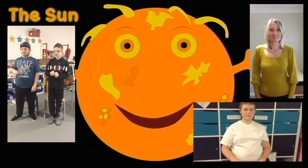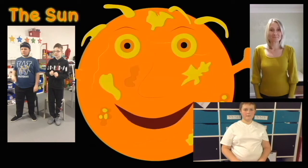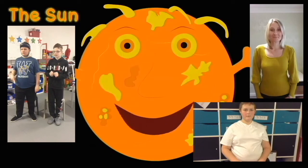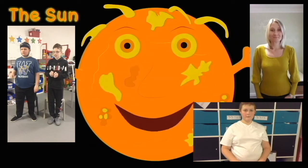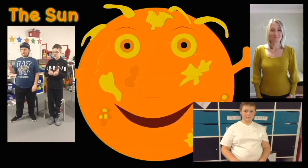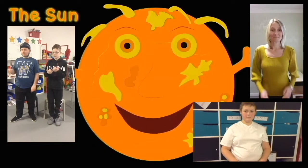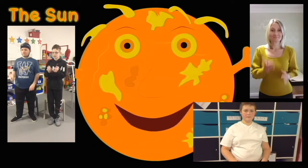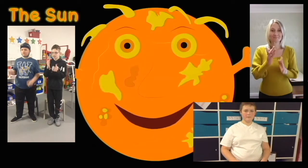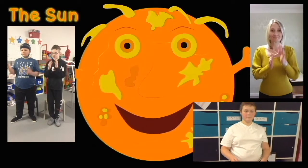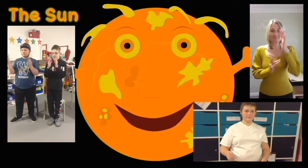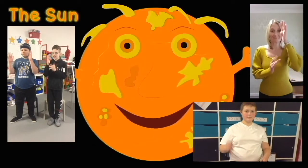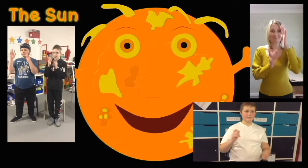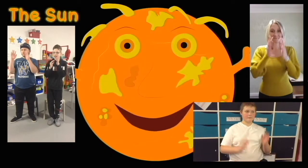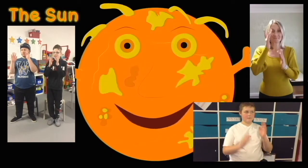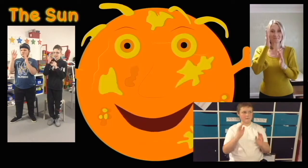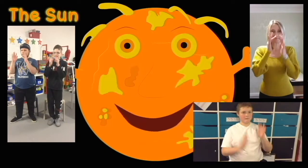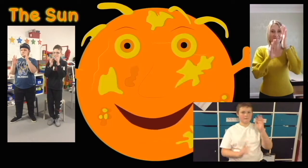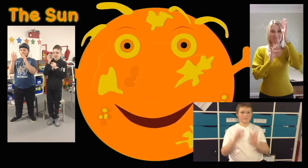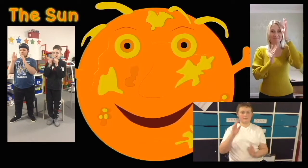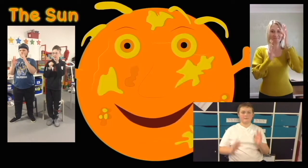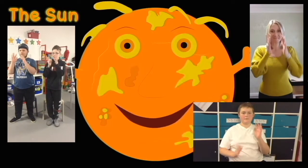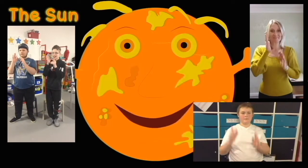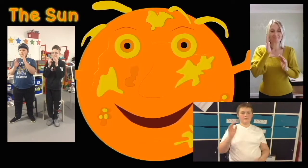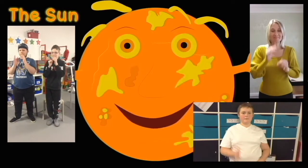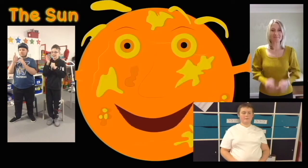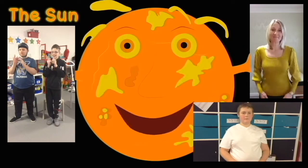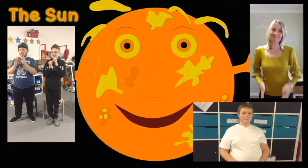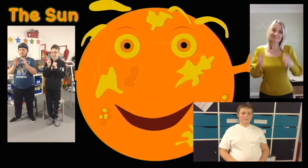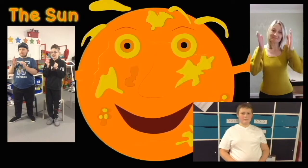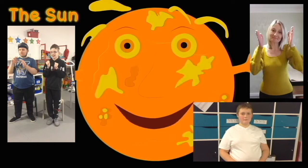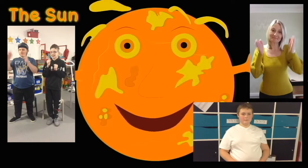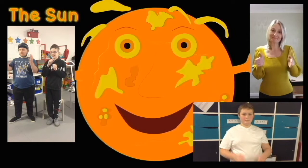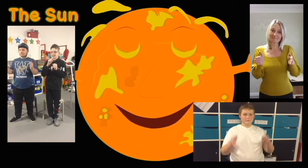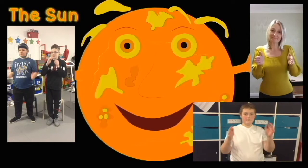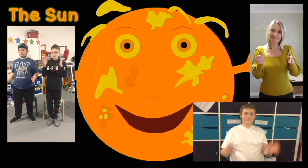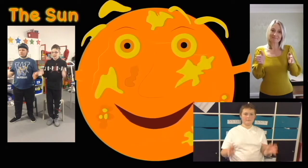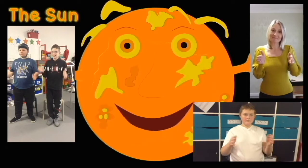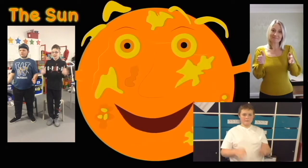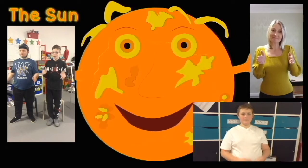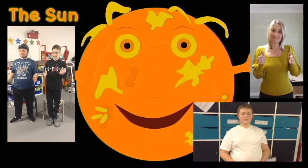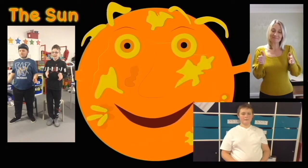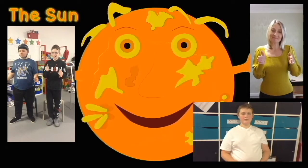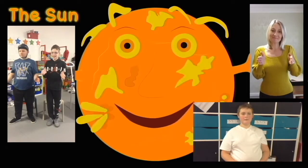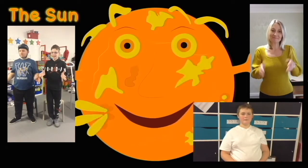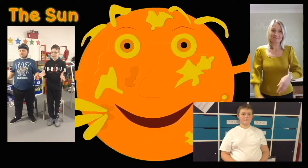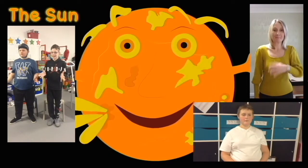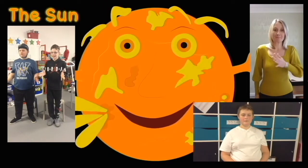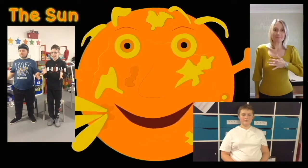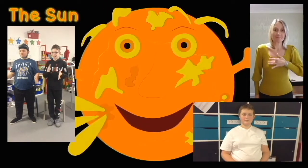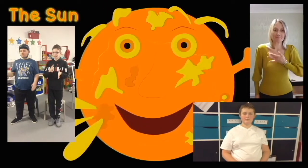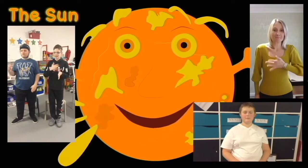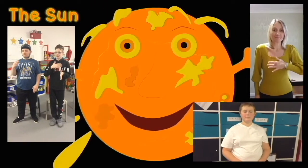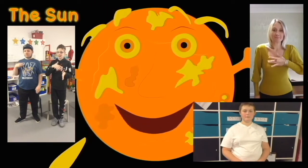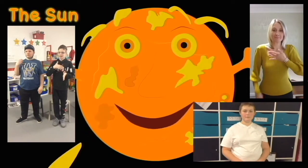I'm a burning ball of fire. I'm very big indeed.